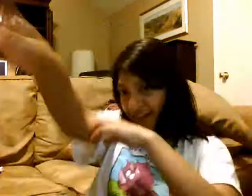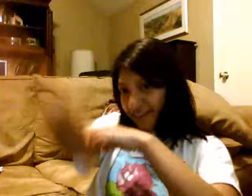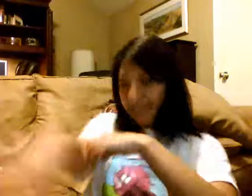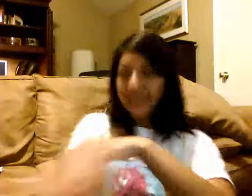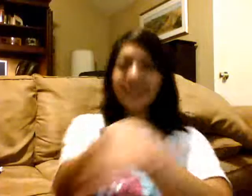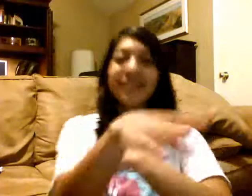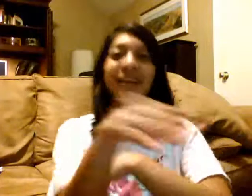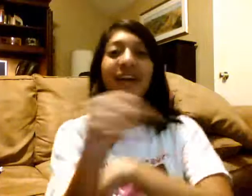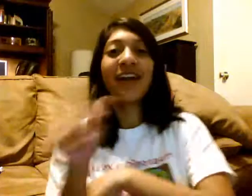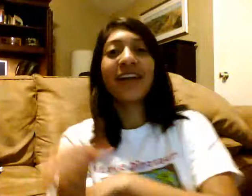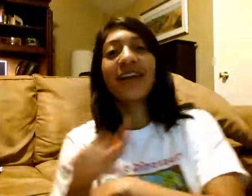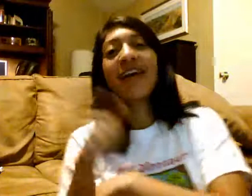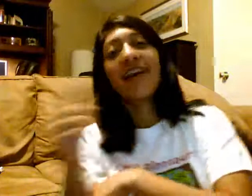things.